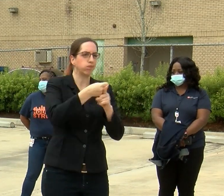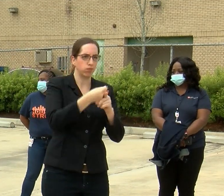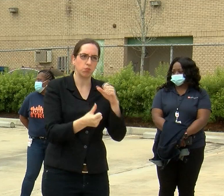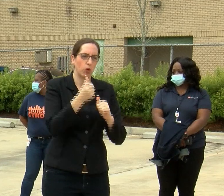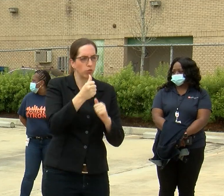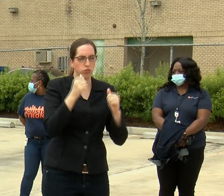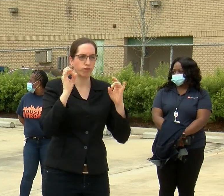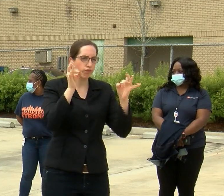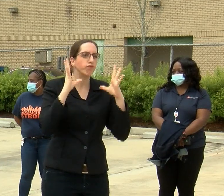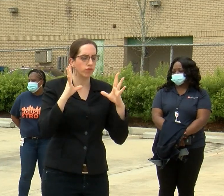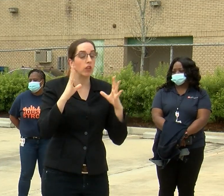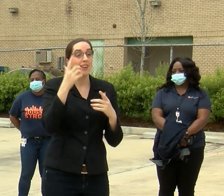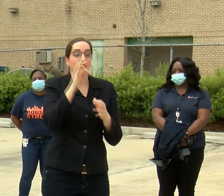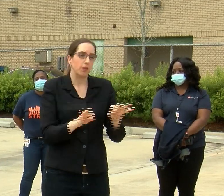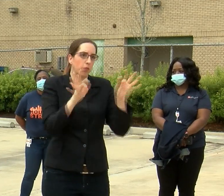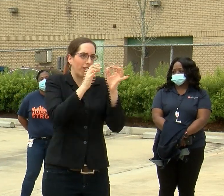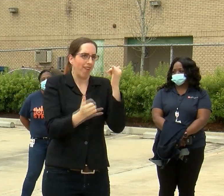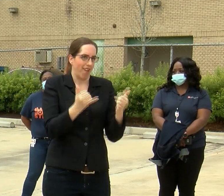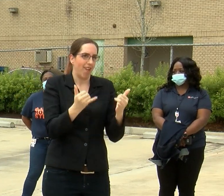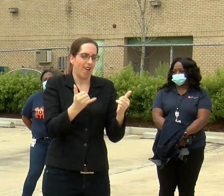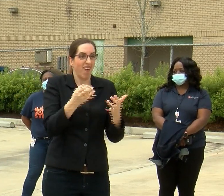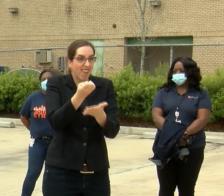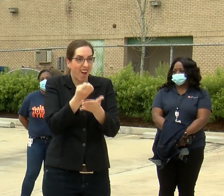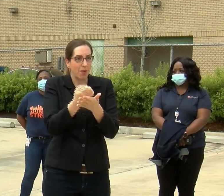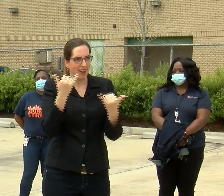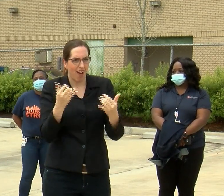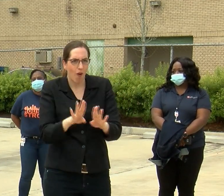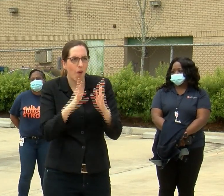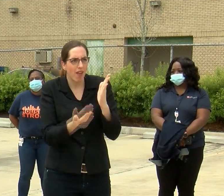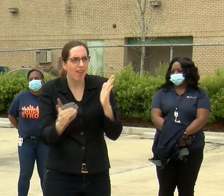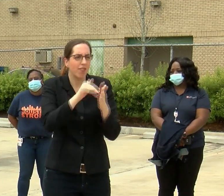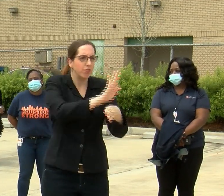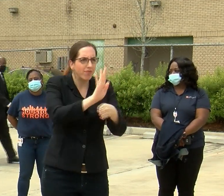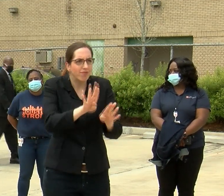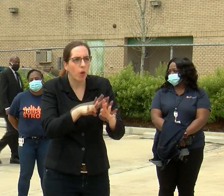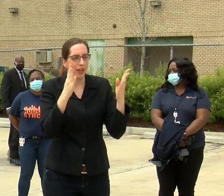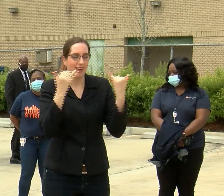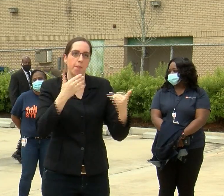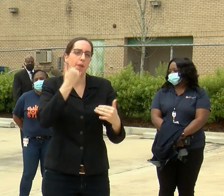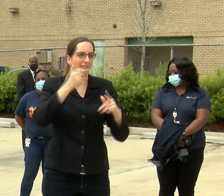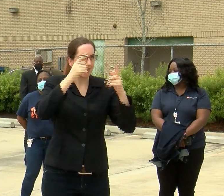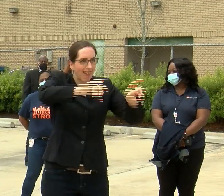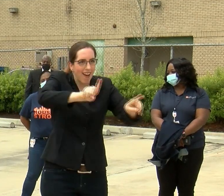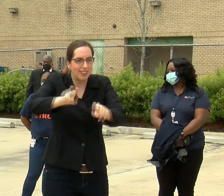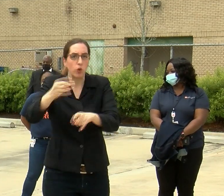disease. It's important now more than ever, since the economy is starting to phase back and reopen, that they get tested, that they know what they have, and if they do, they